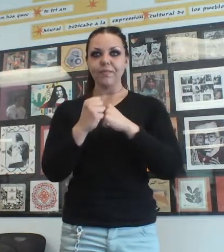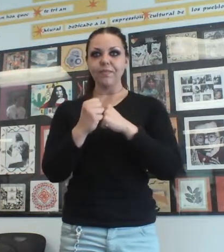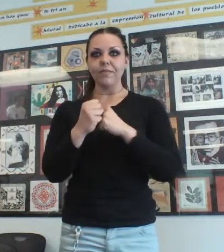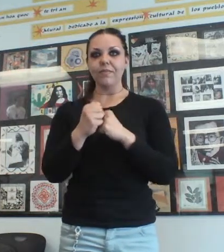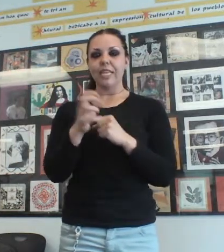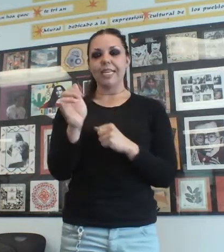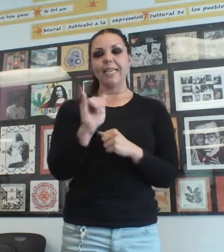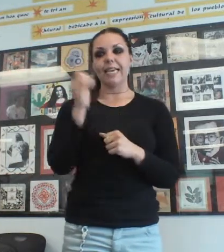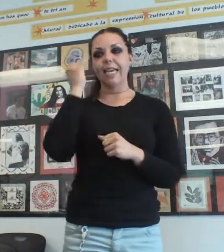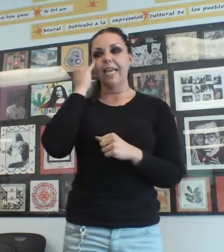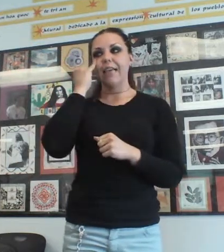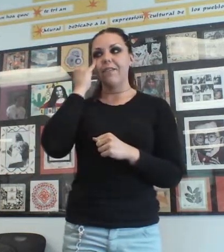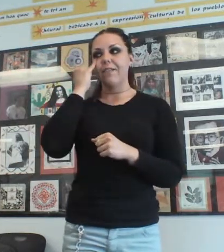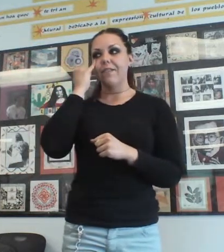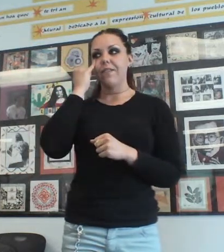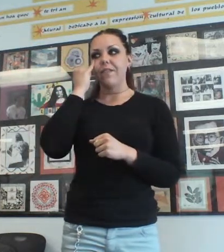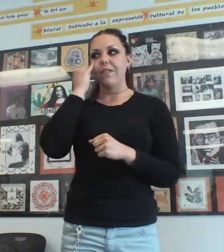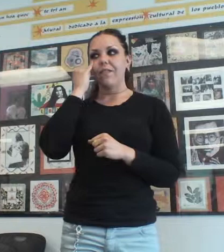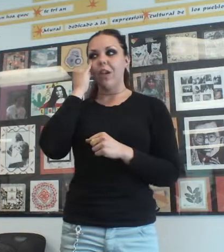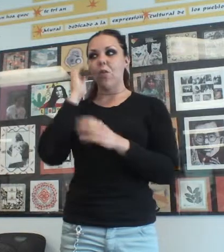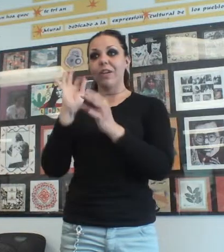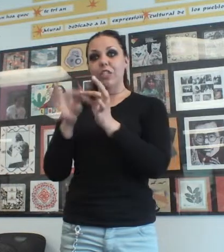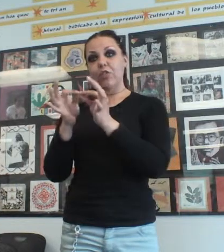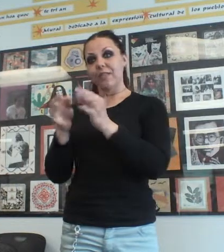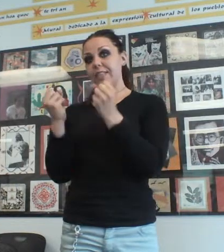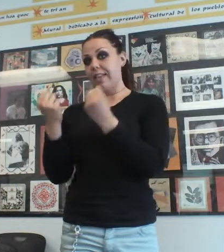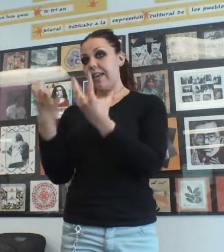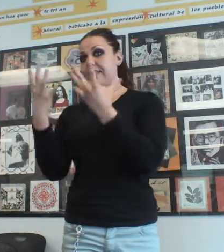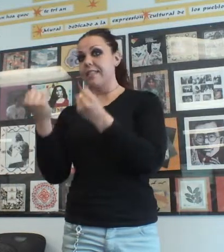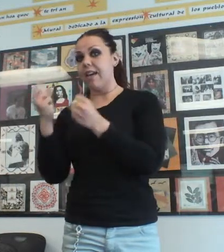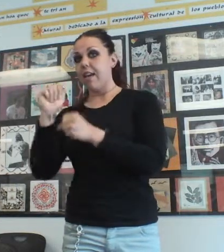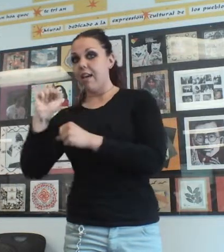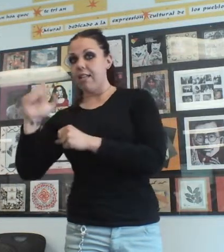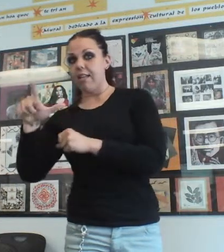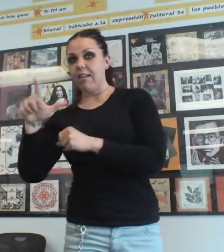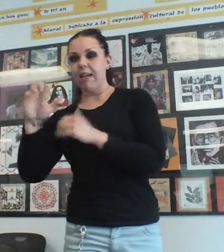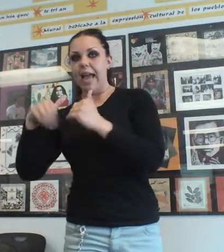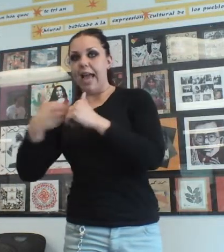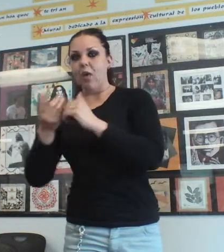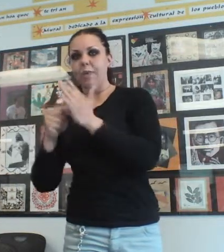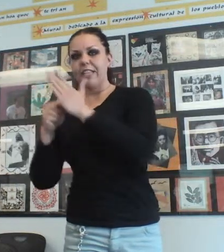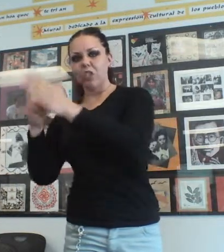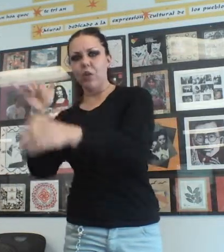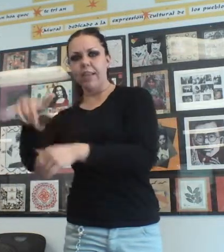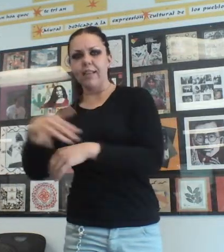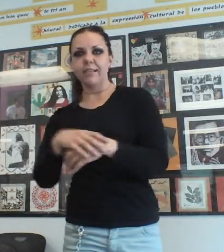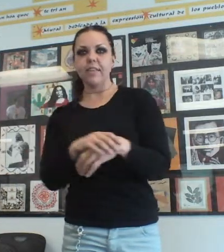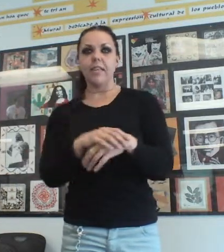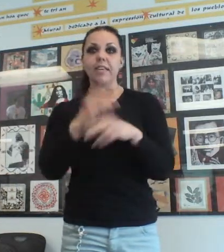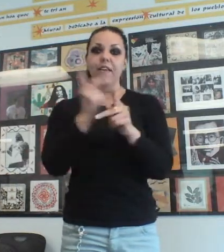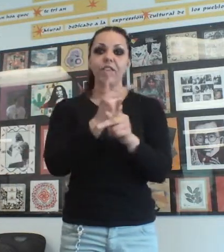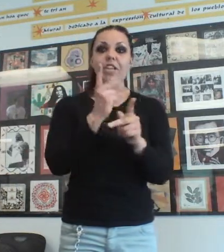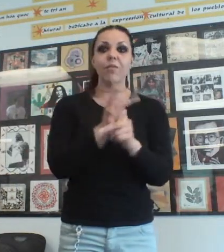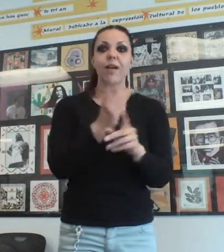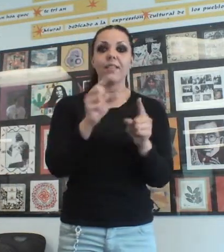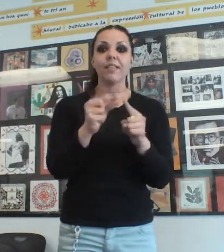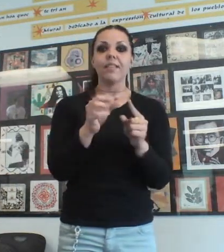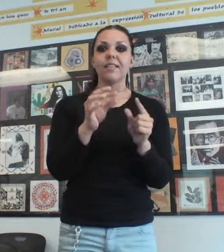am I going to convey that into ASL, figure out the sentence structure we're going to use, and then put it